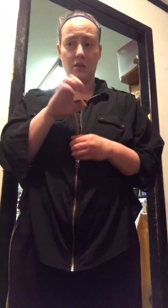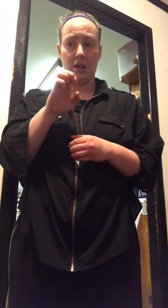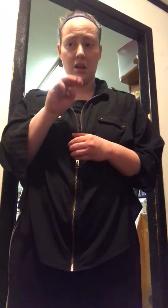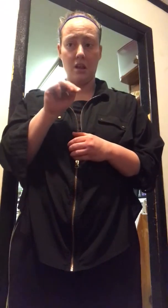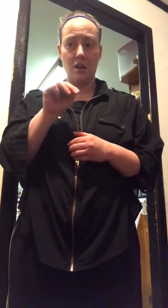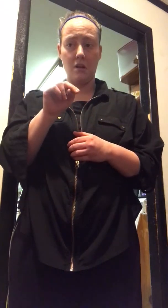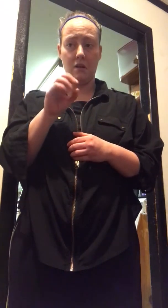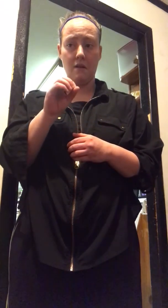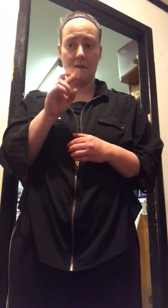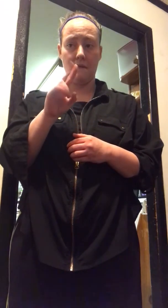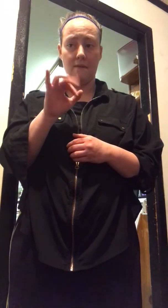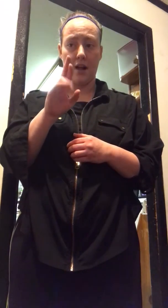Homeostasis.